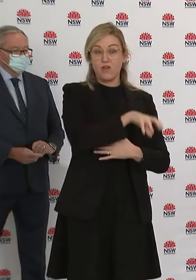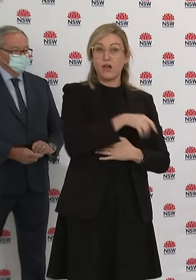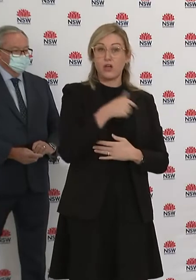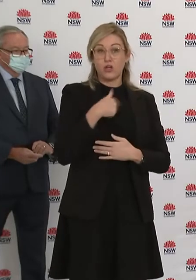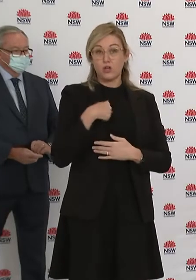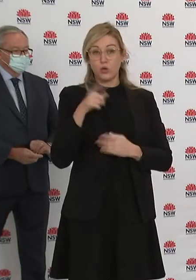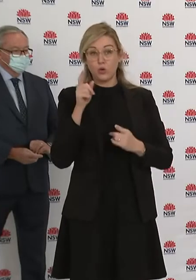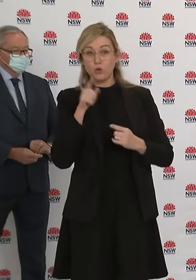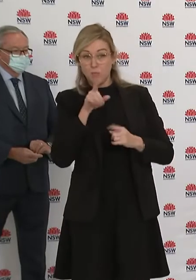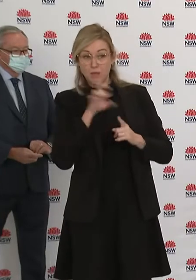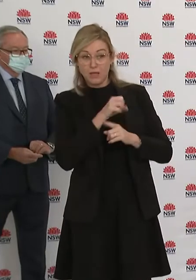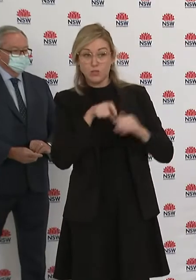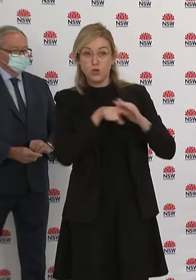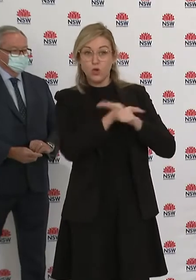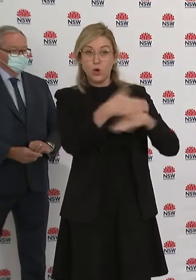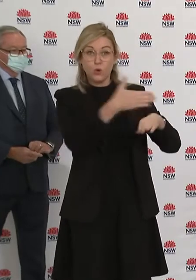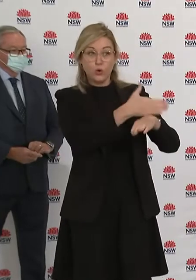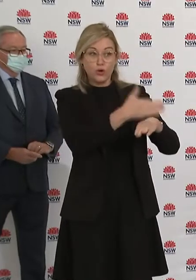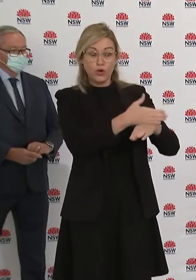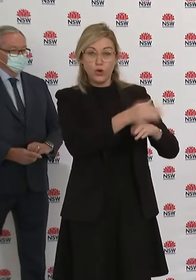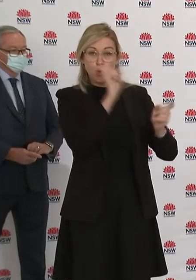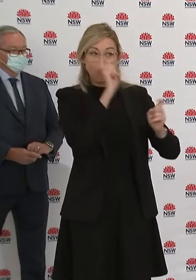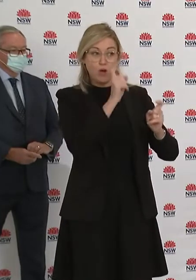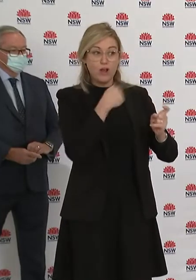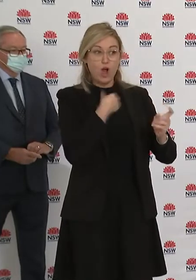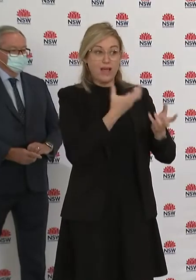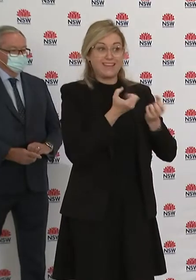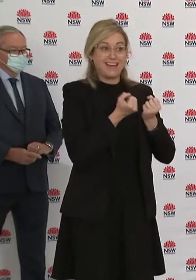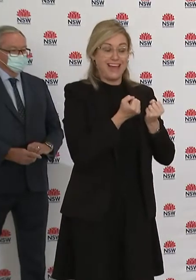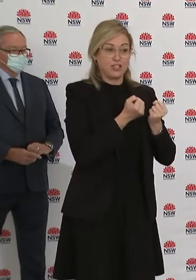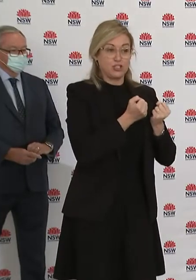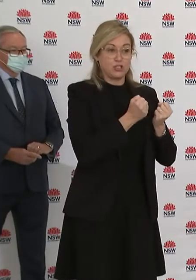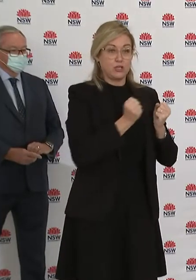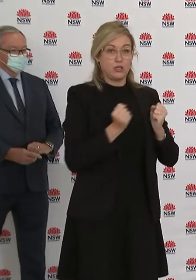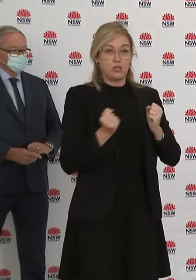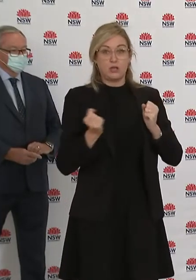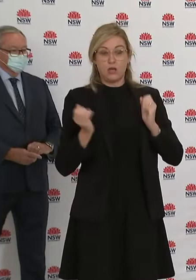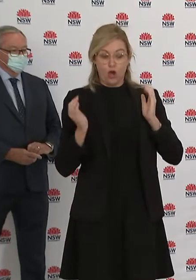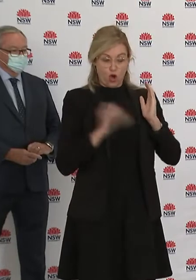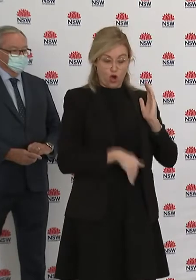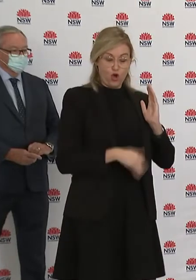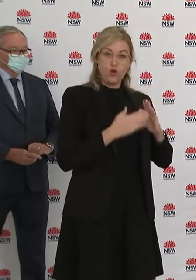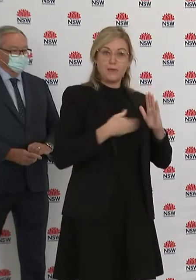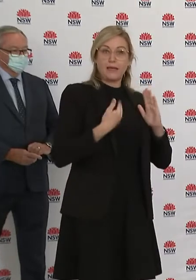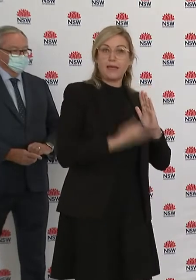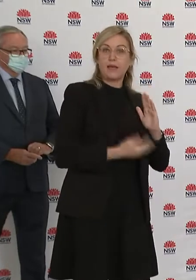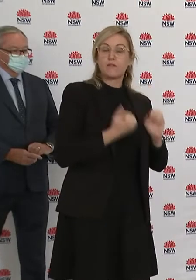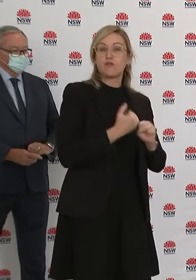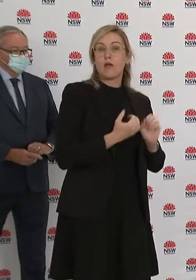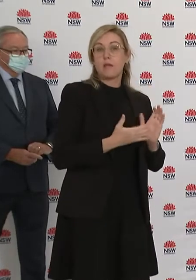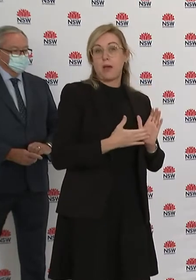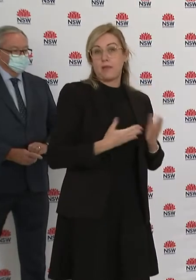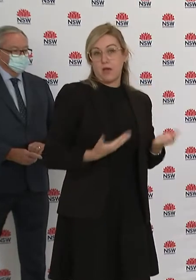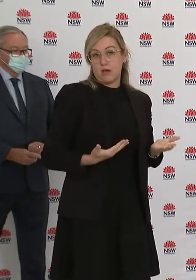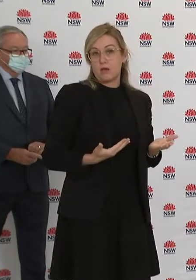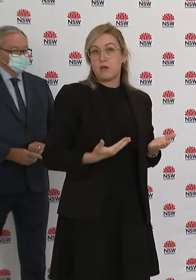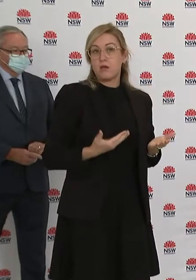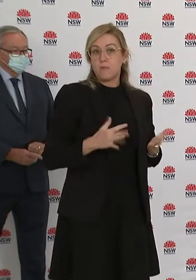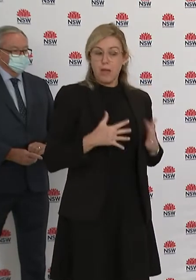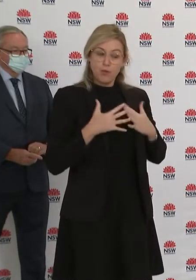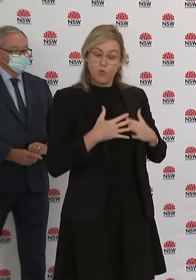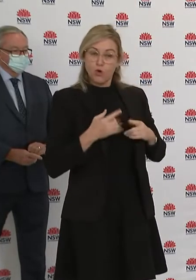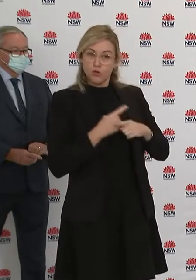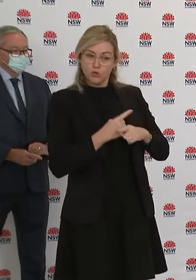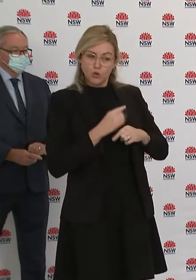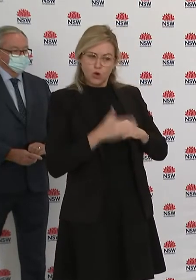bring it into your home and infect your grandmother, and you may be very comfortable after going through risks and benefits to make that decision. So